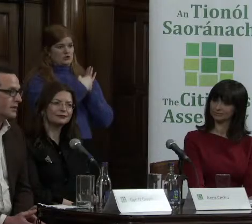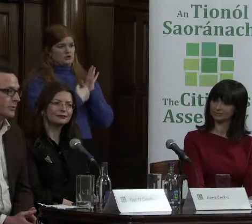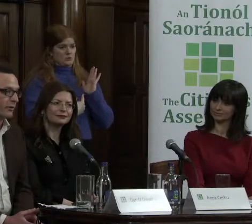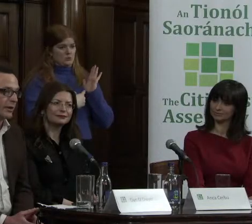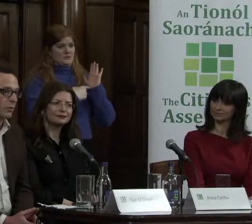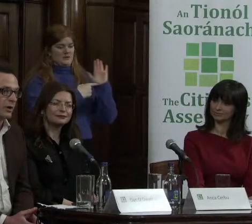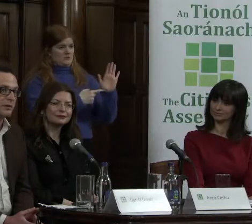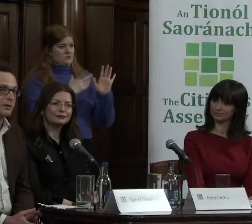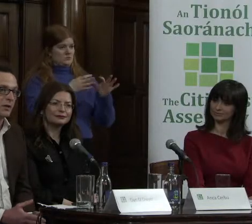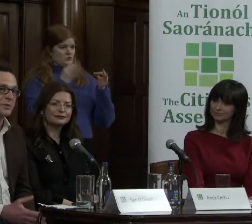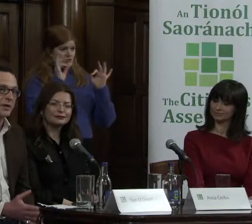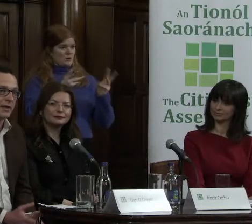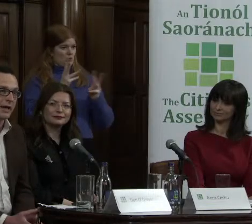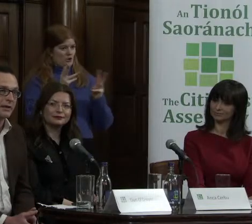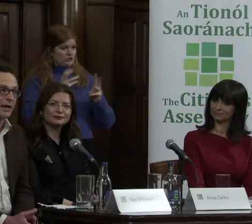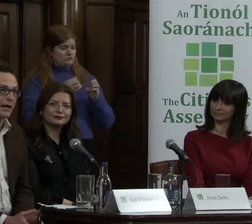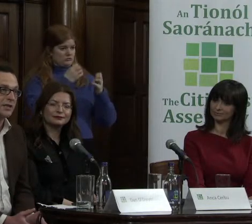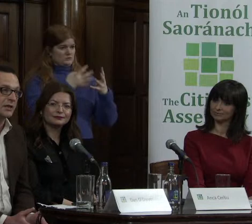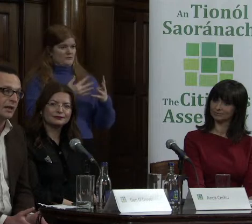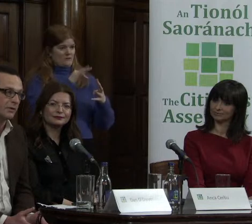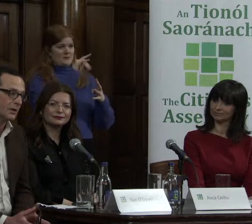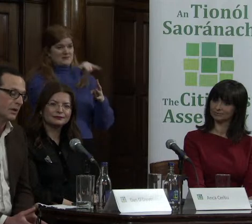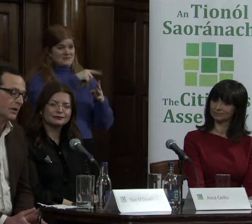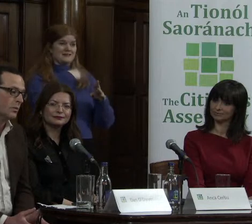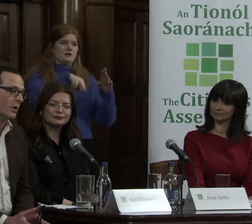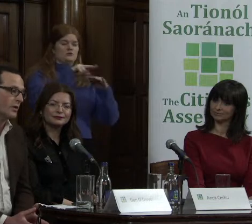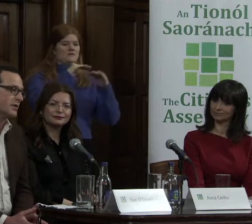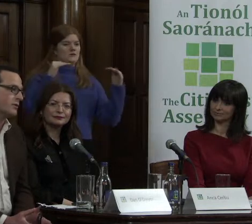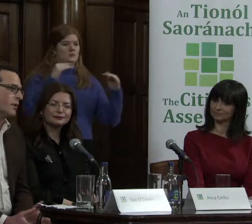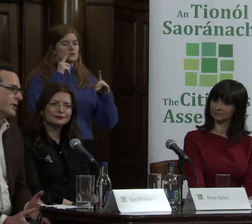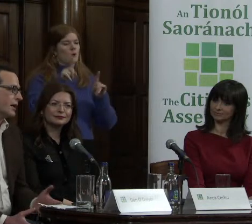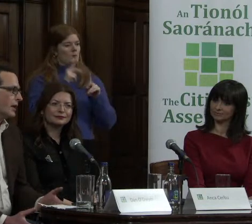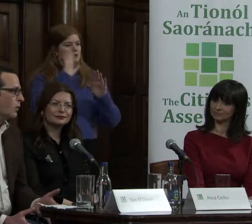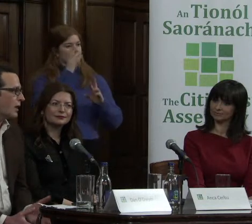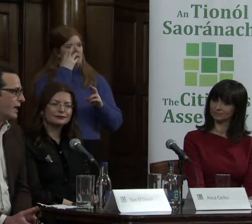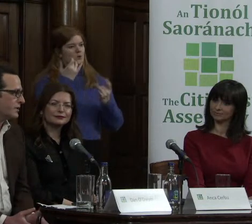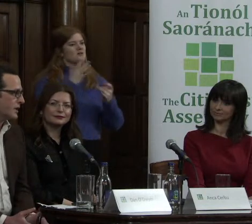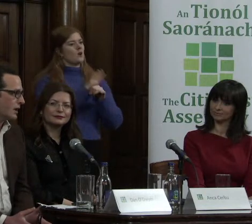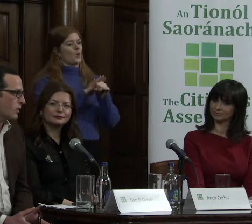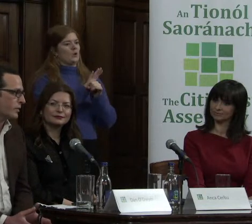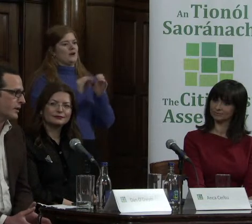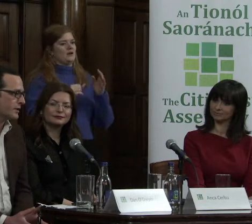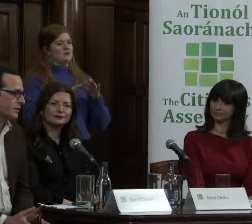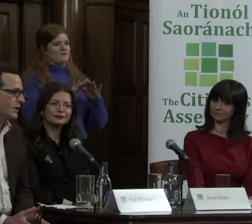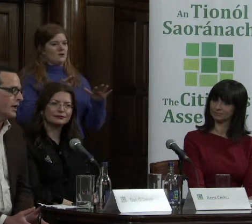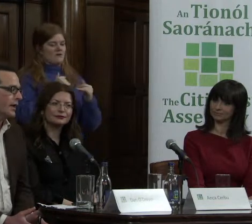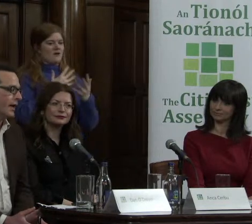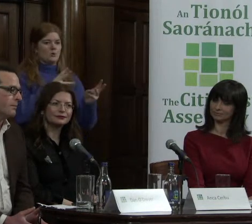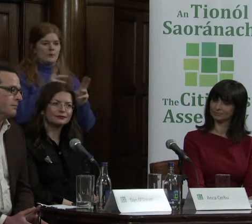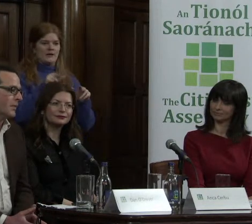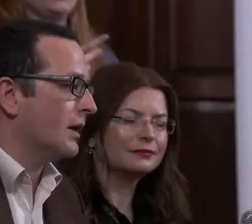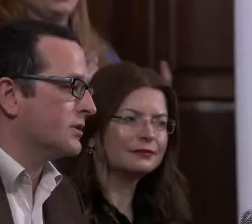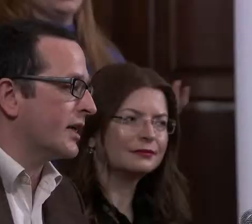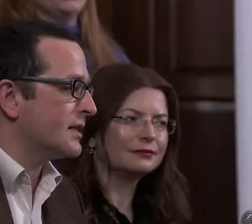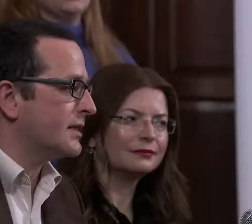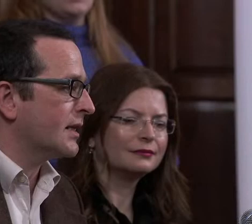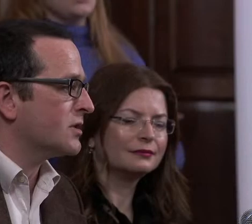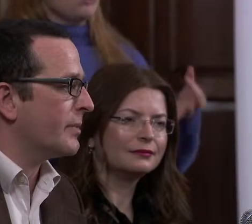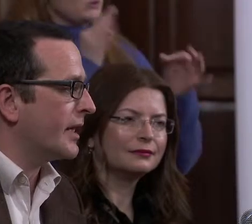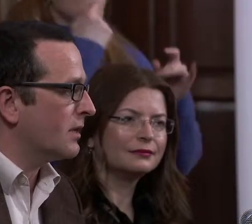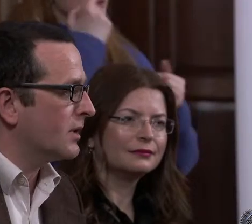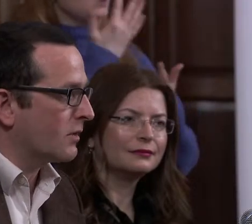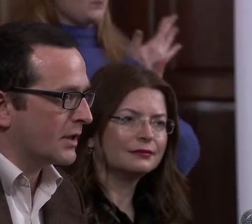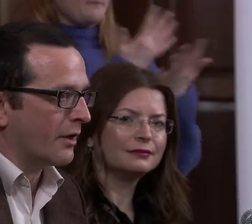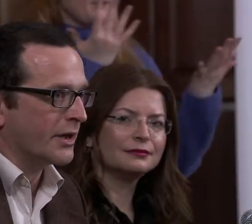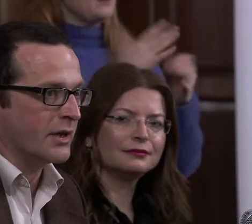therein, there'll be great work that comes out of that at a national level. But we also need to remember that at a local level, there's a lot of work we can do. It's great to see that